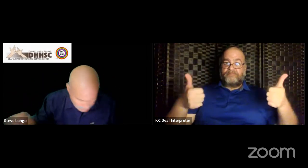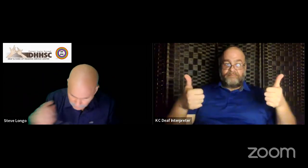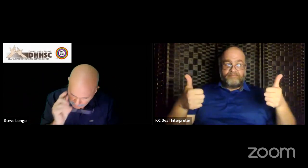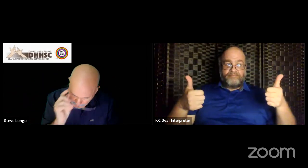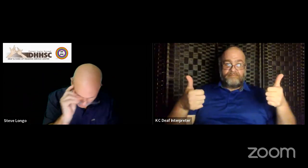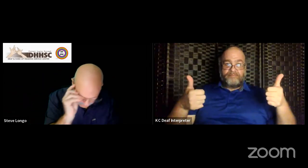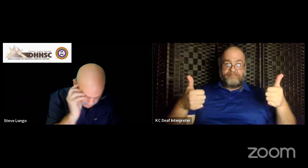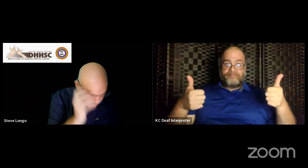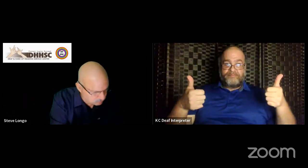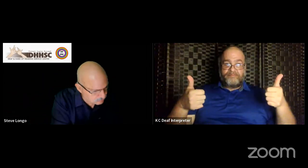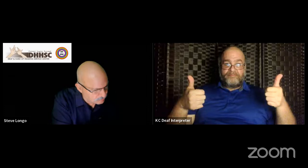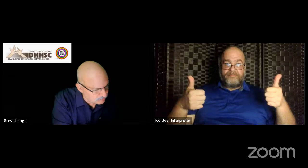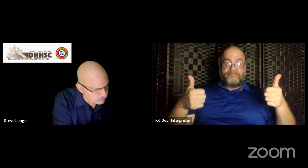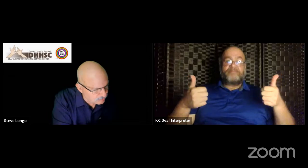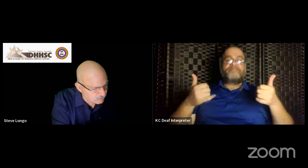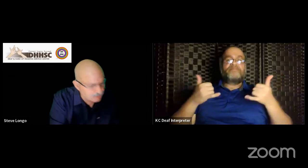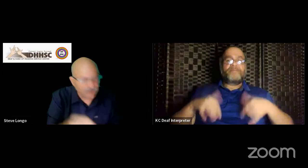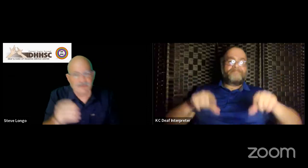All right.